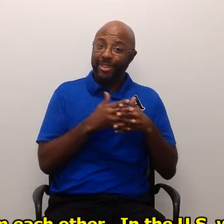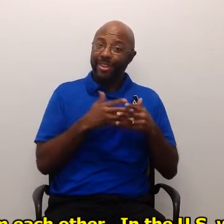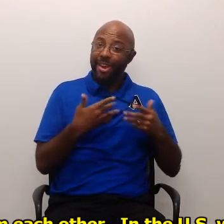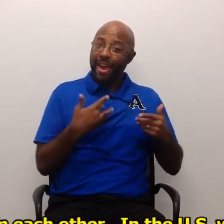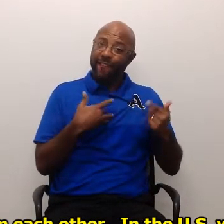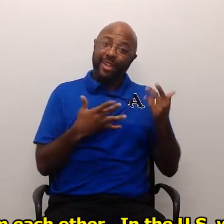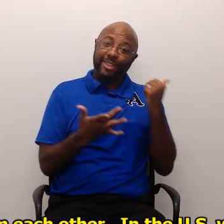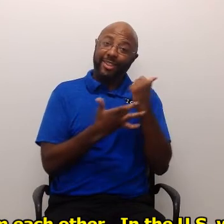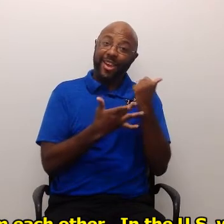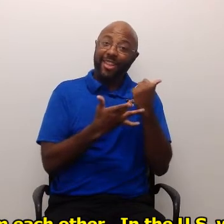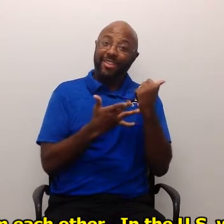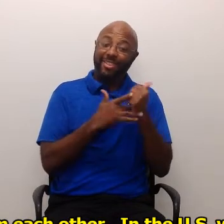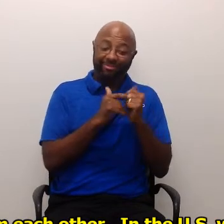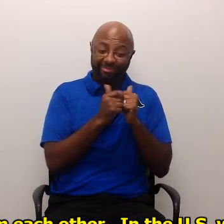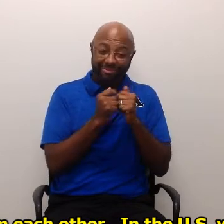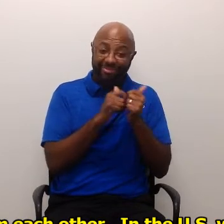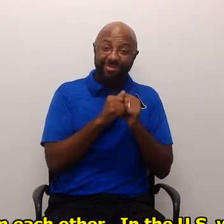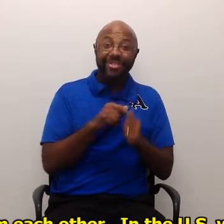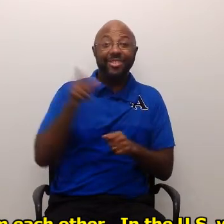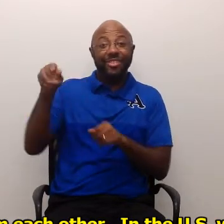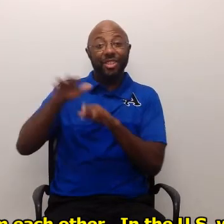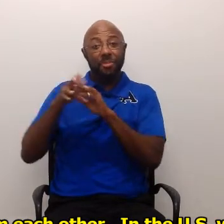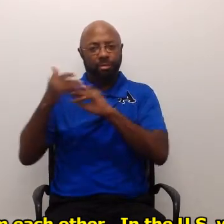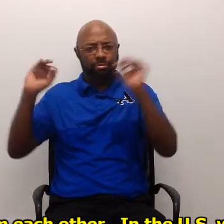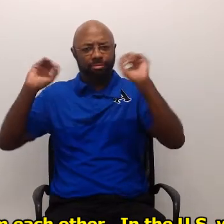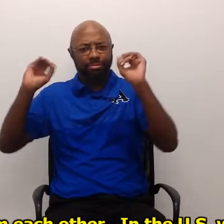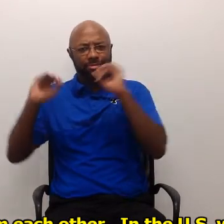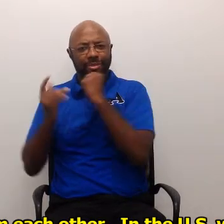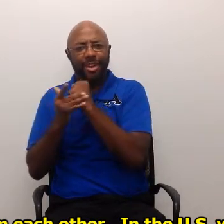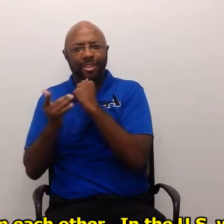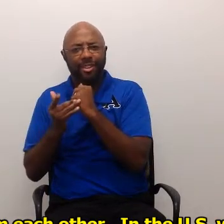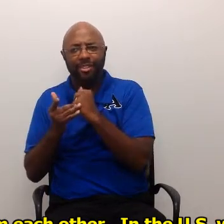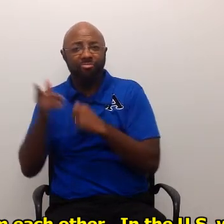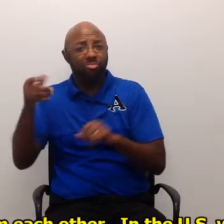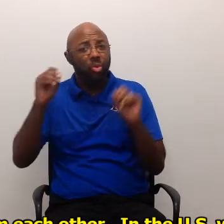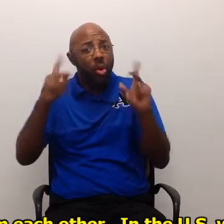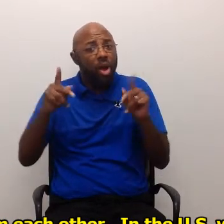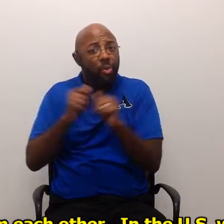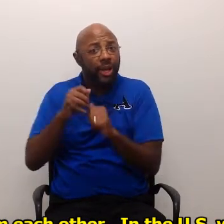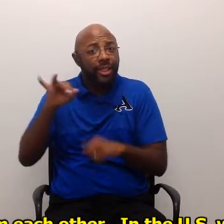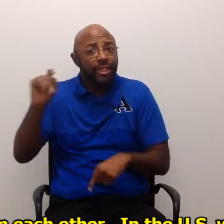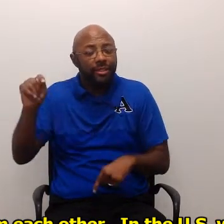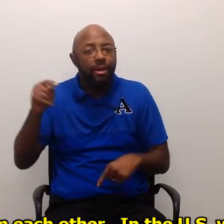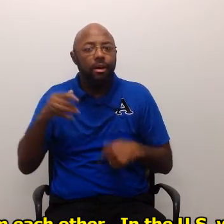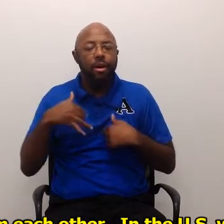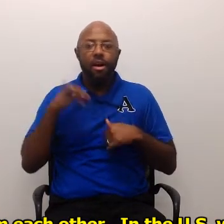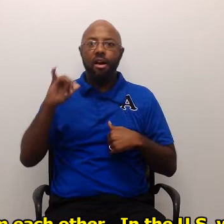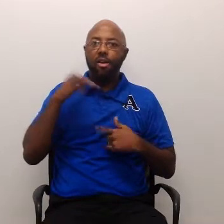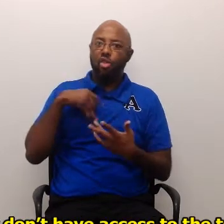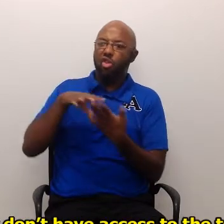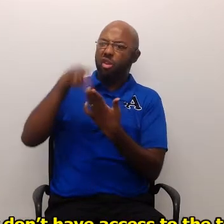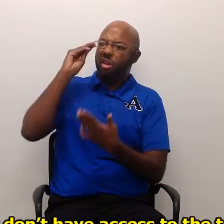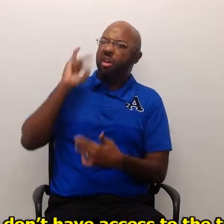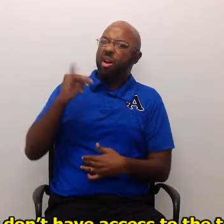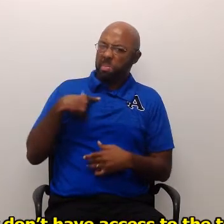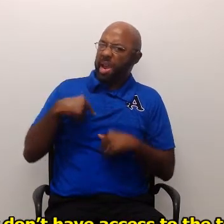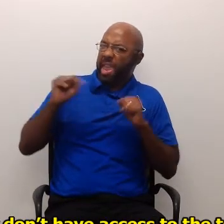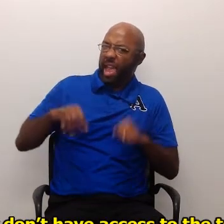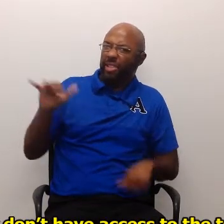learn a lot from each other. In the US, we have a lot of great technology available to us, but in Jamaica, they don't have